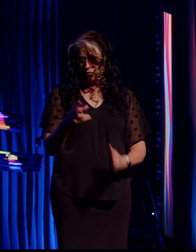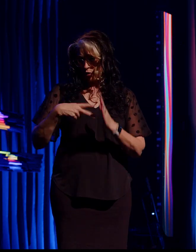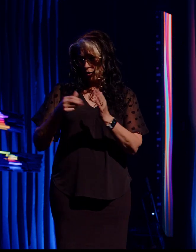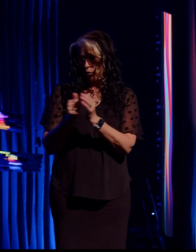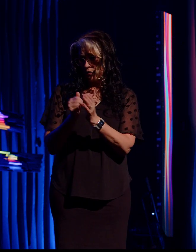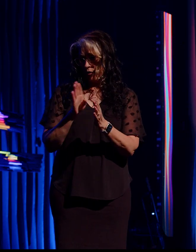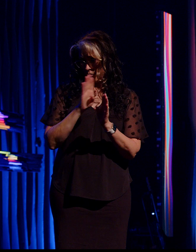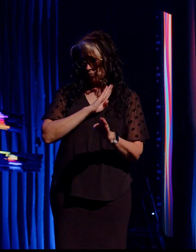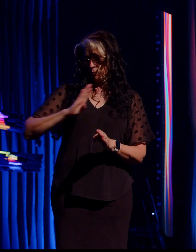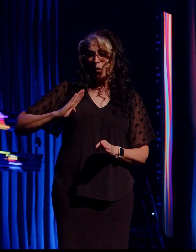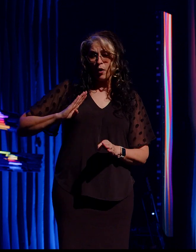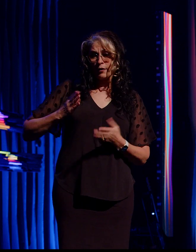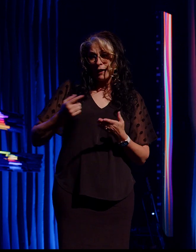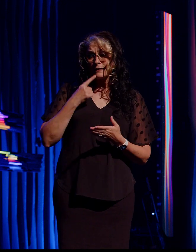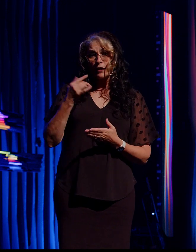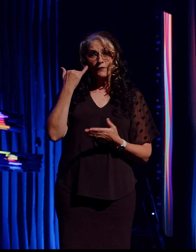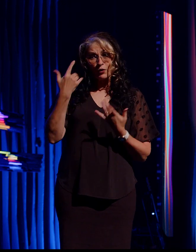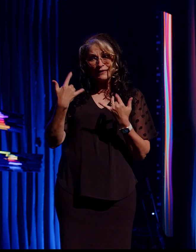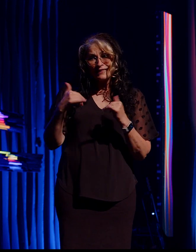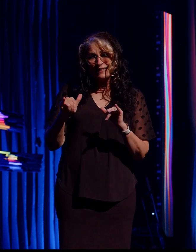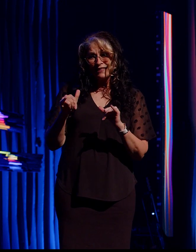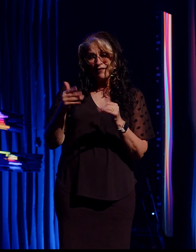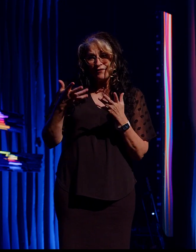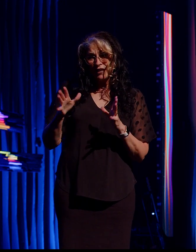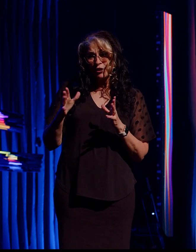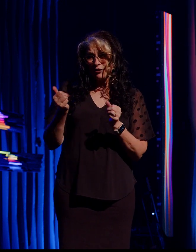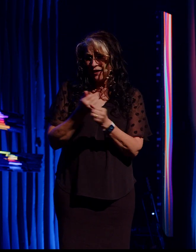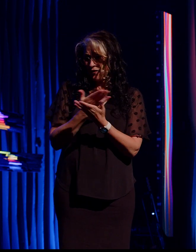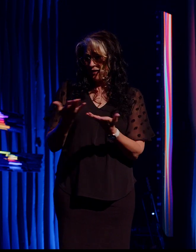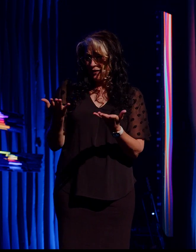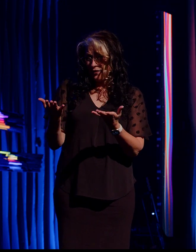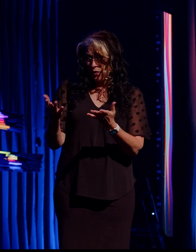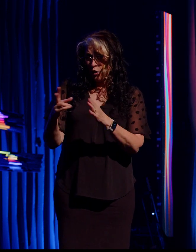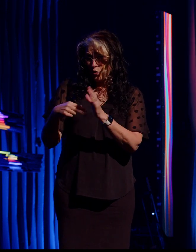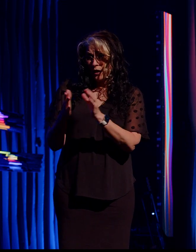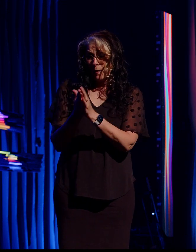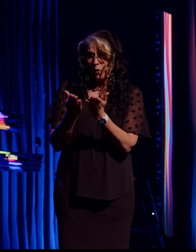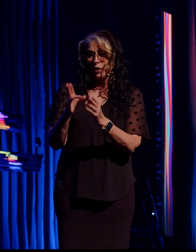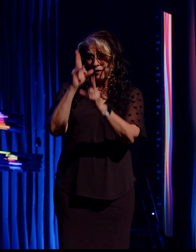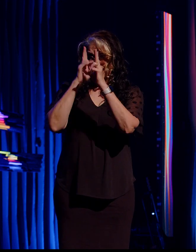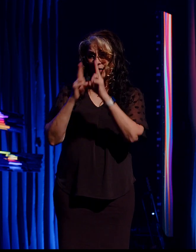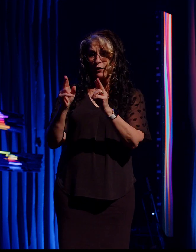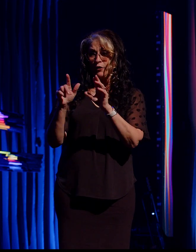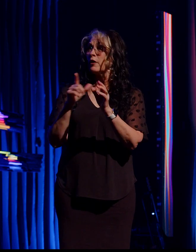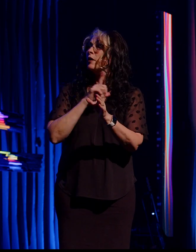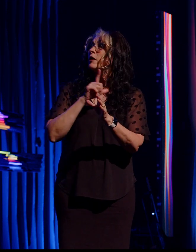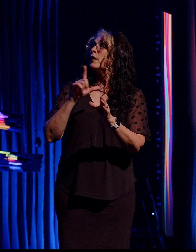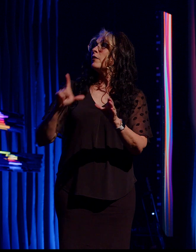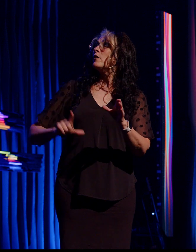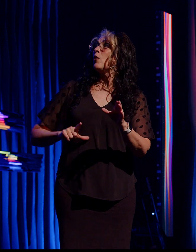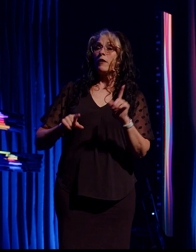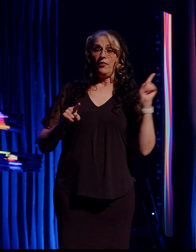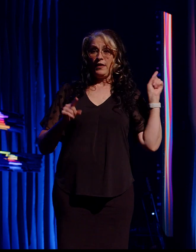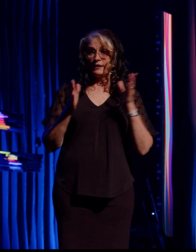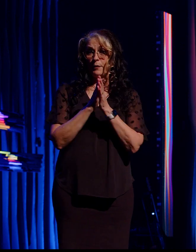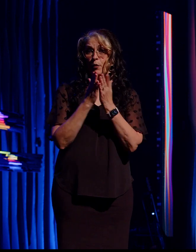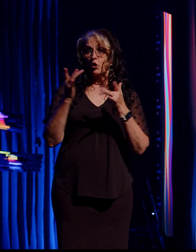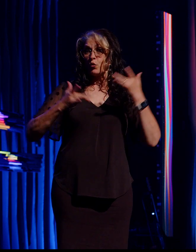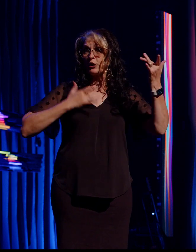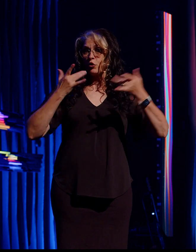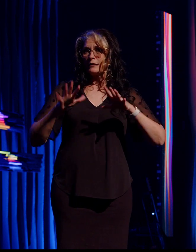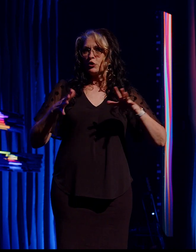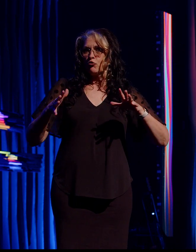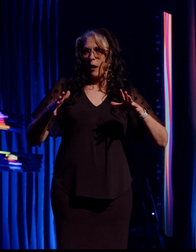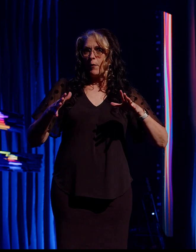reading through it with our board. I tell you, if you still want, after I'm done, everything, if you want to read a book on what it means to fear the Lord, this is a fantastic book. Rejoice and Tremble